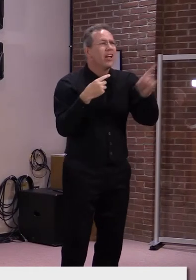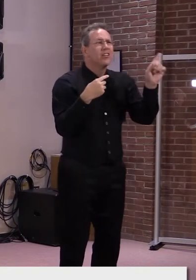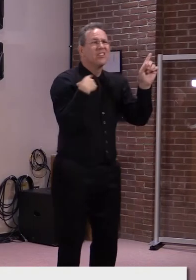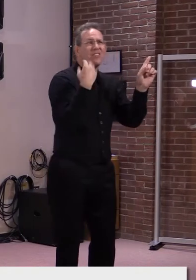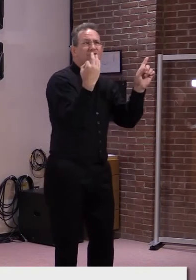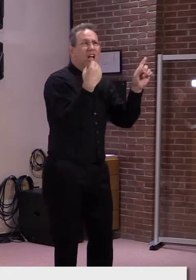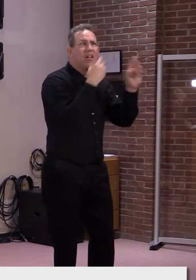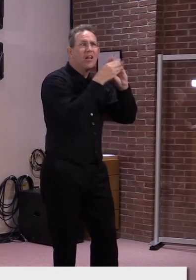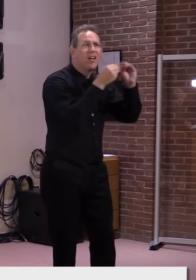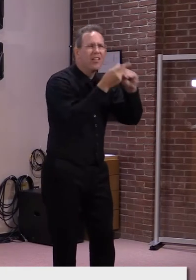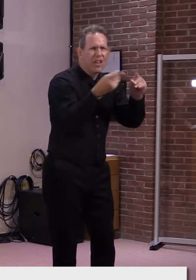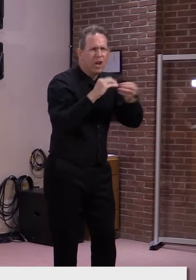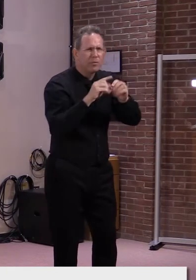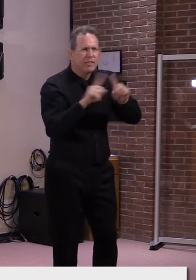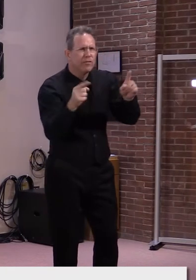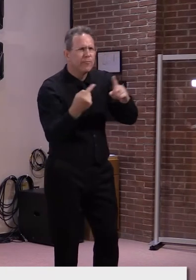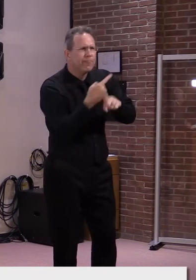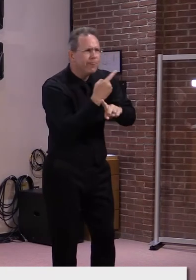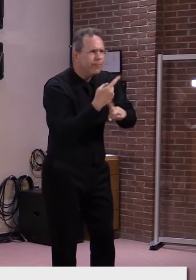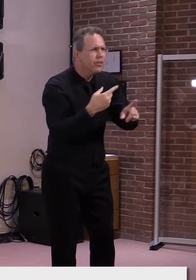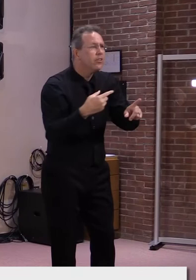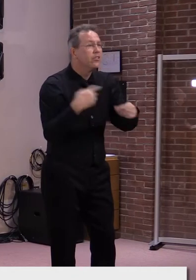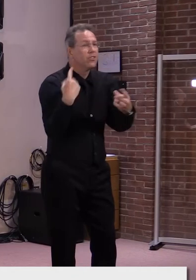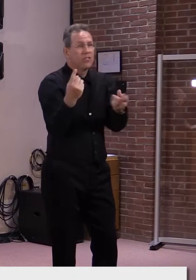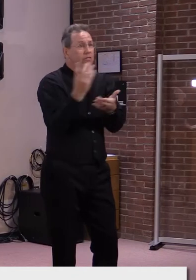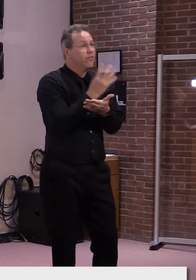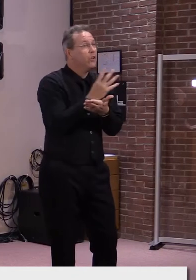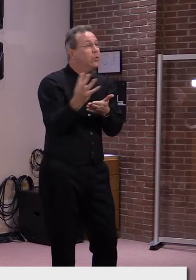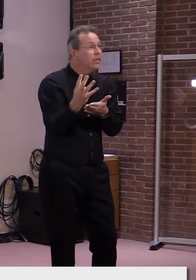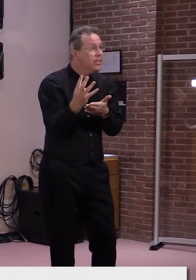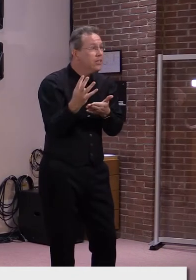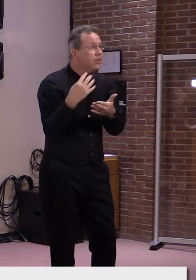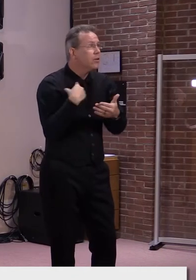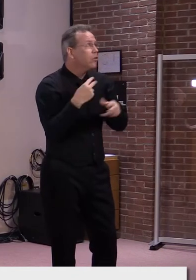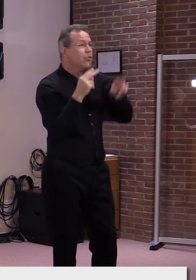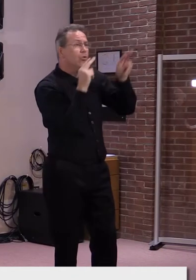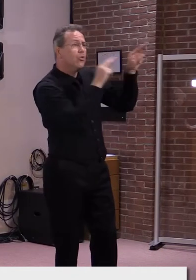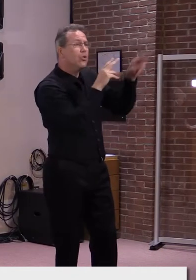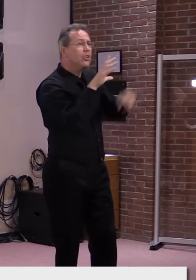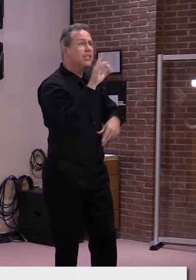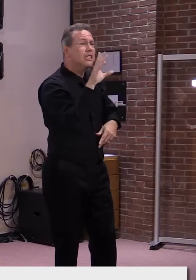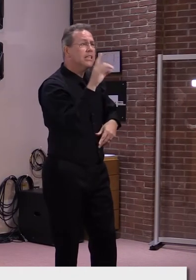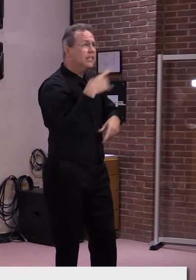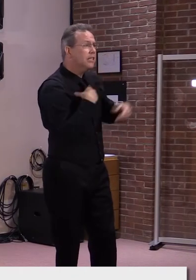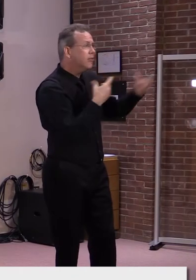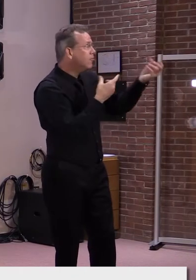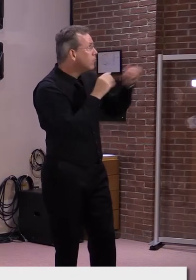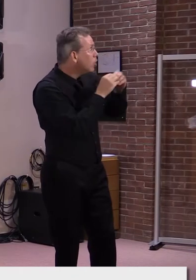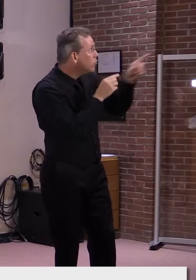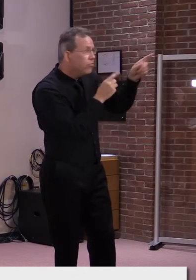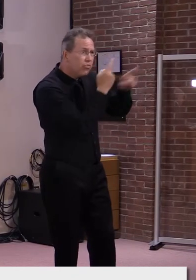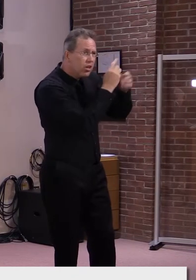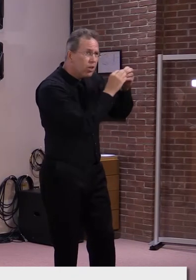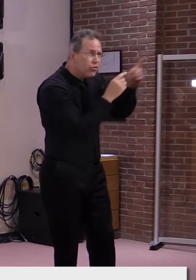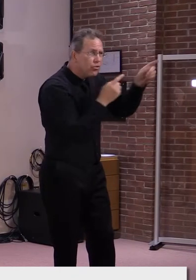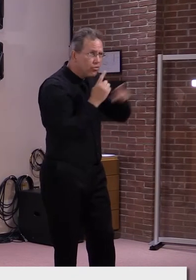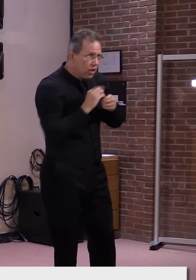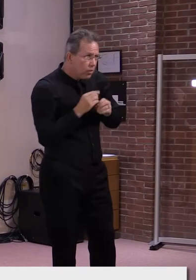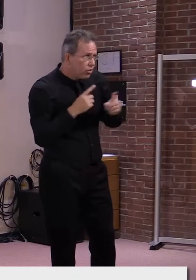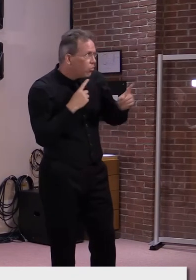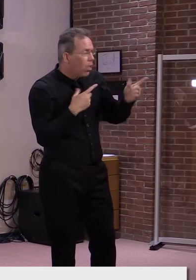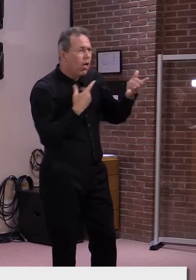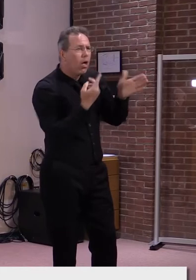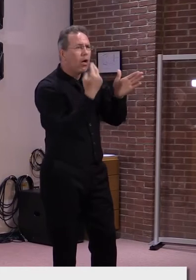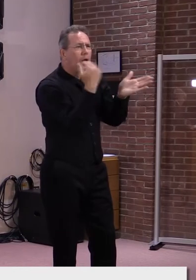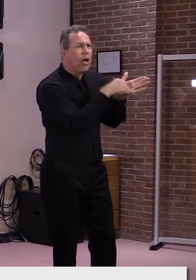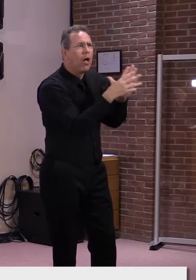last 4 days, we've been reconciling between the CDC and ourselves to eliminate duplicates. This is an example of why